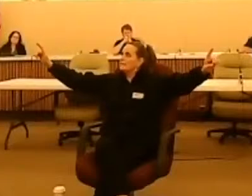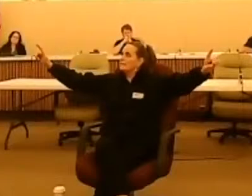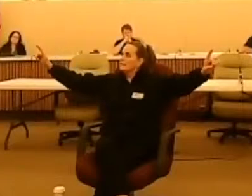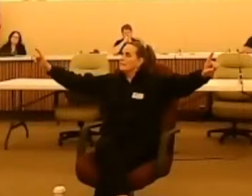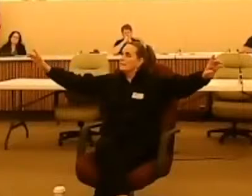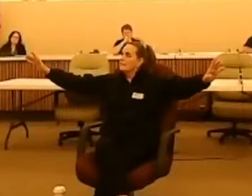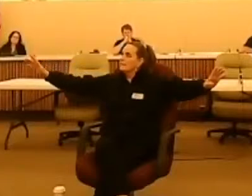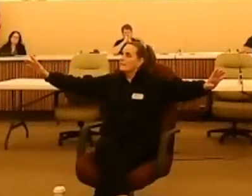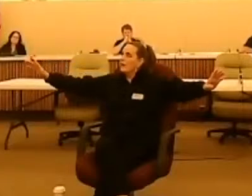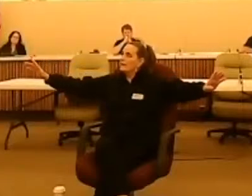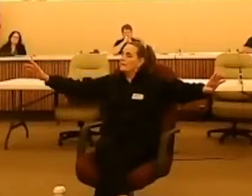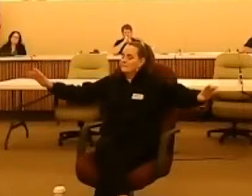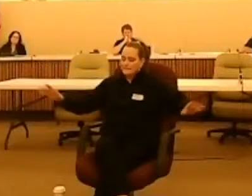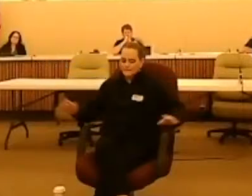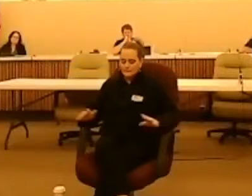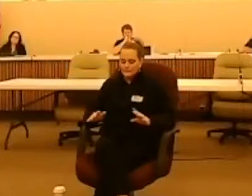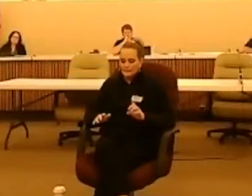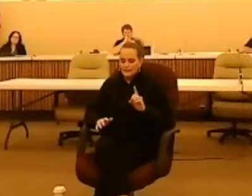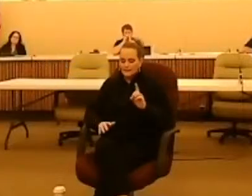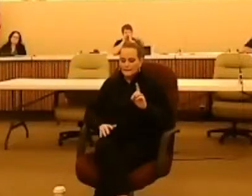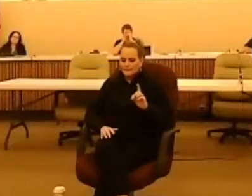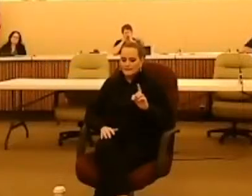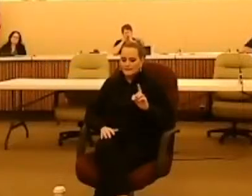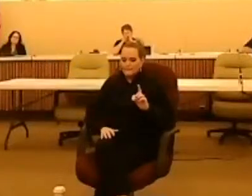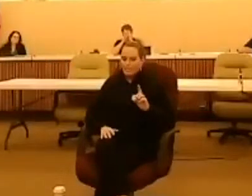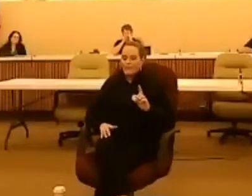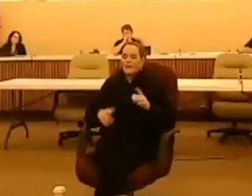I agree. Okay, I'm gonna,